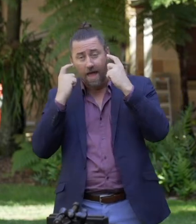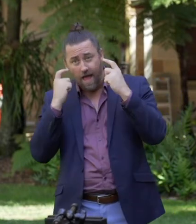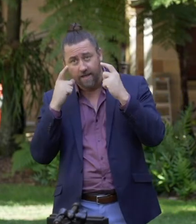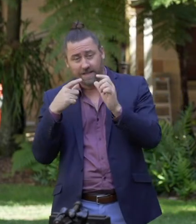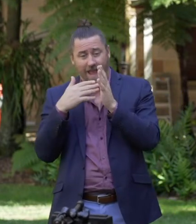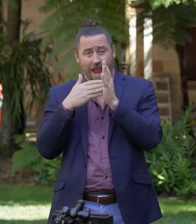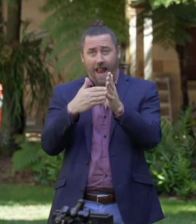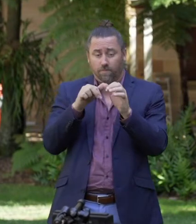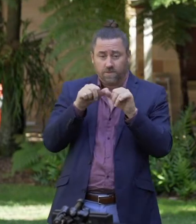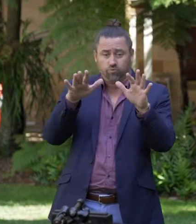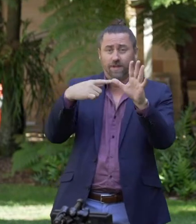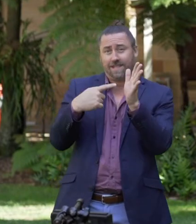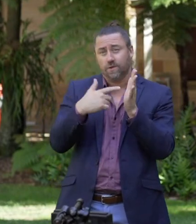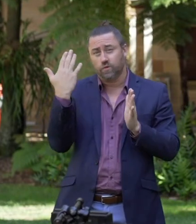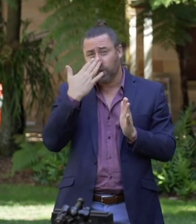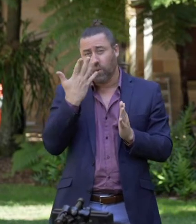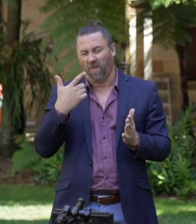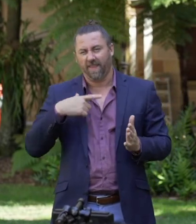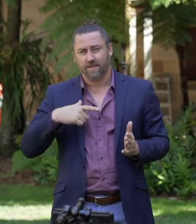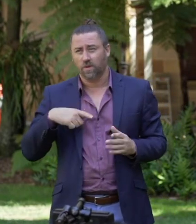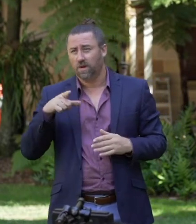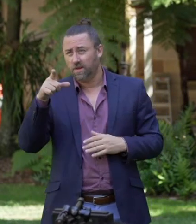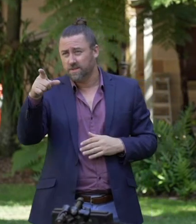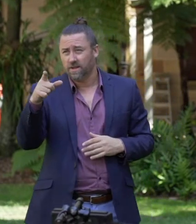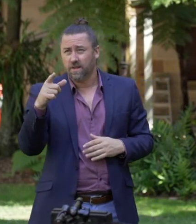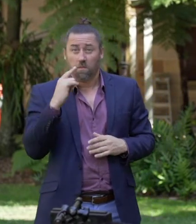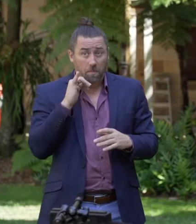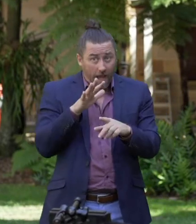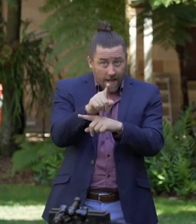to stop some of that transmission. Yep.